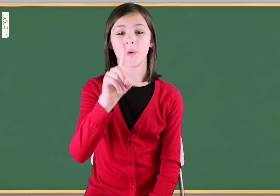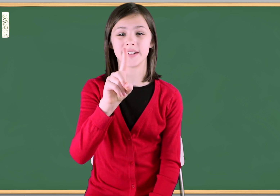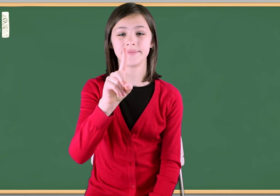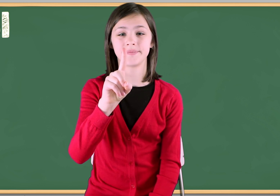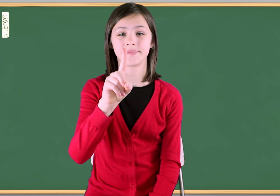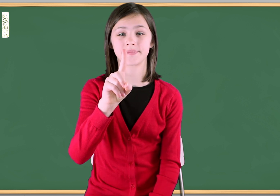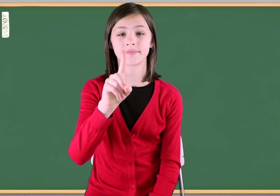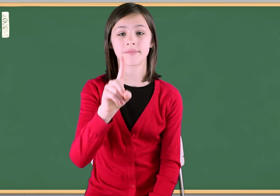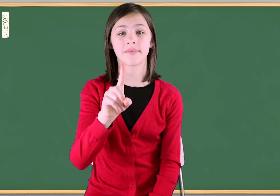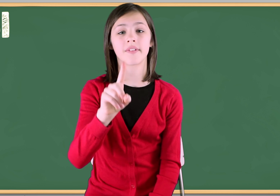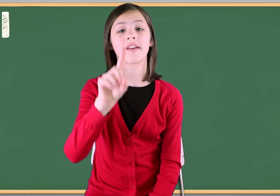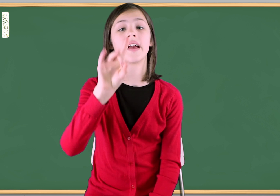81,